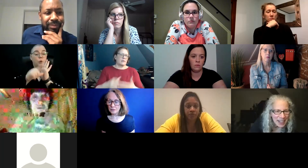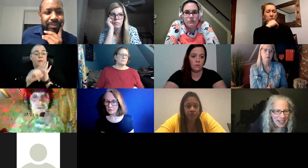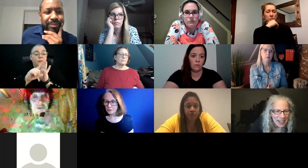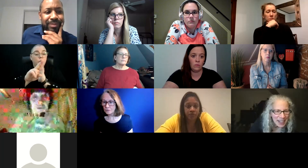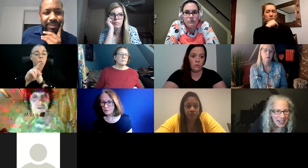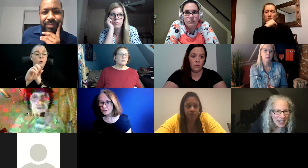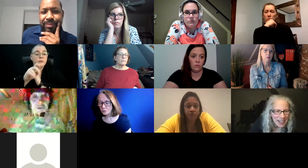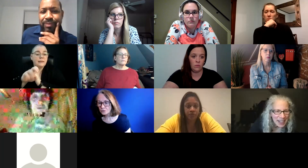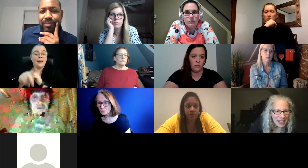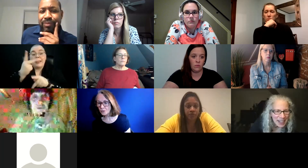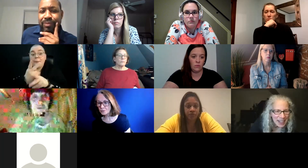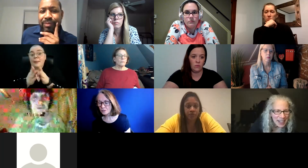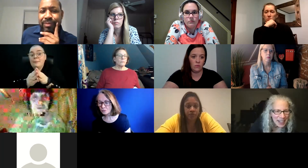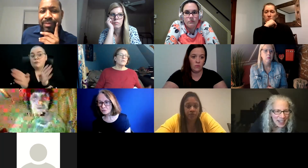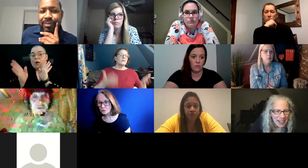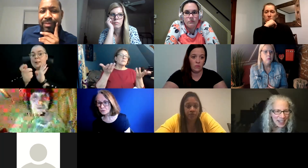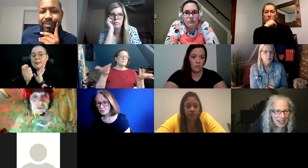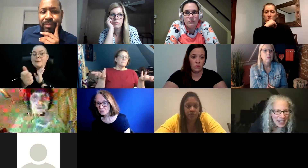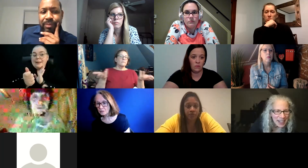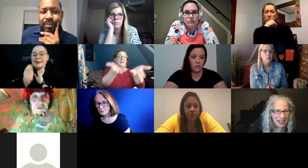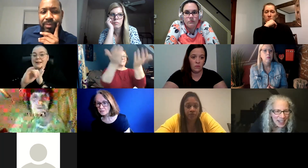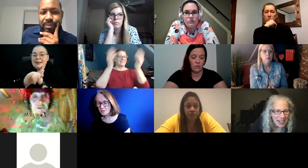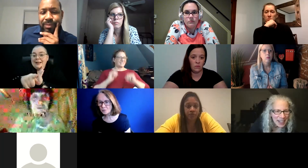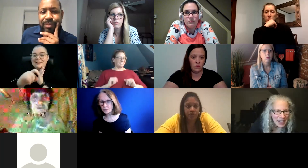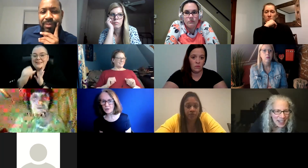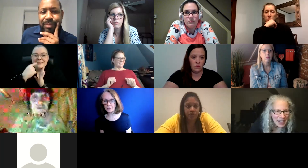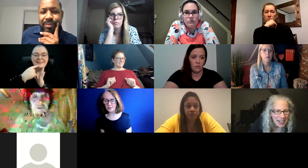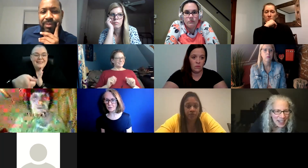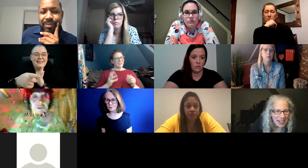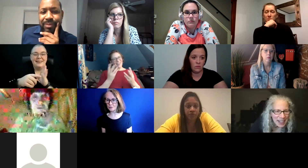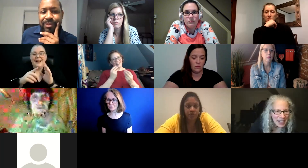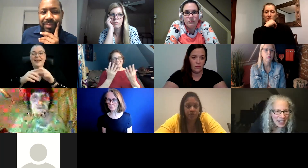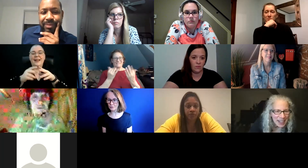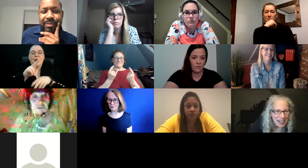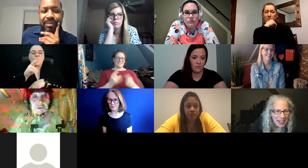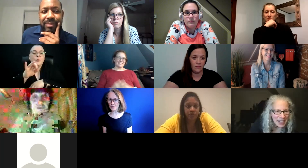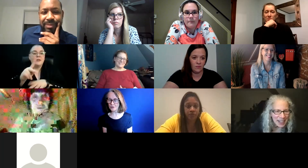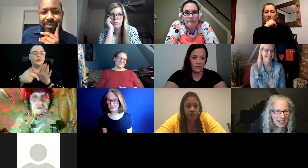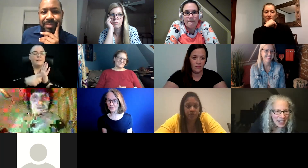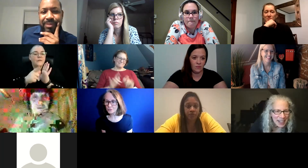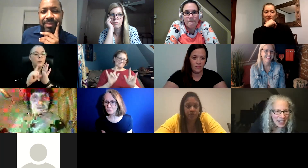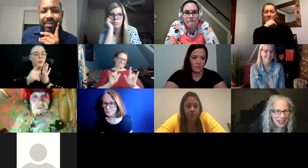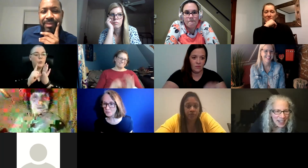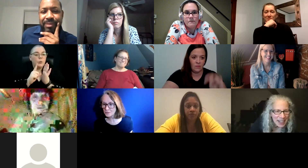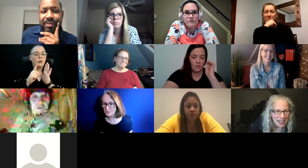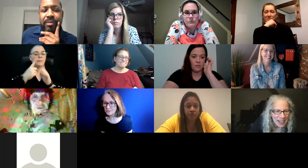Oh, also, well, so why don't we say review USCED? Let's keep it broad. That way we don't, we're not locking ourselves into a specific discussion.